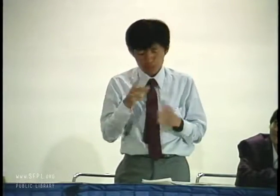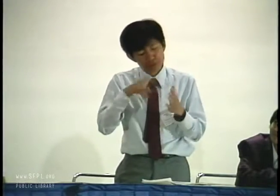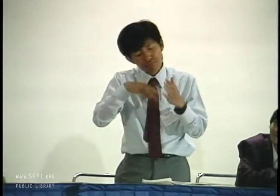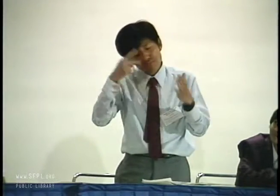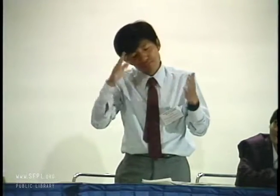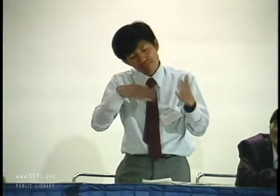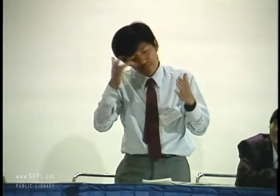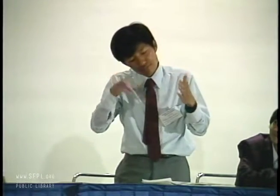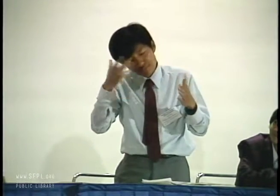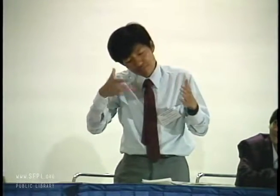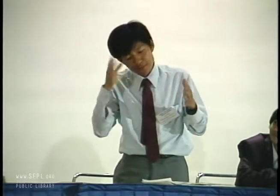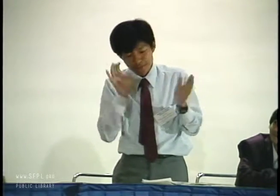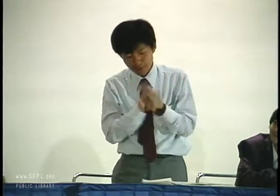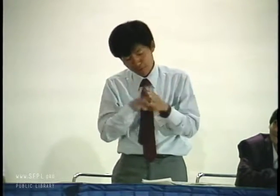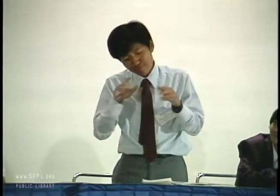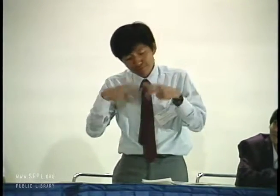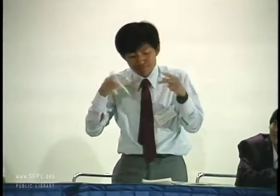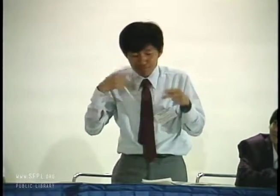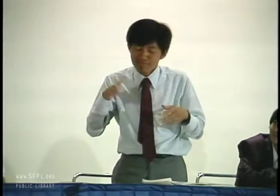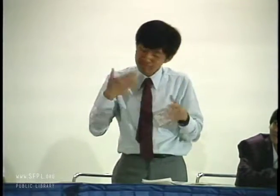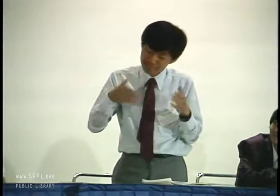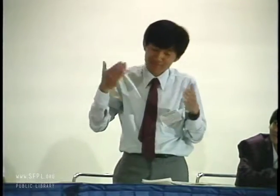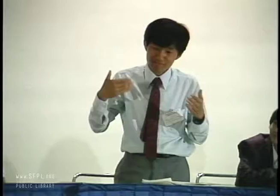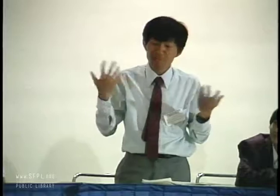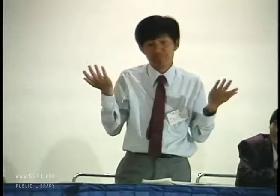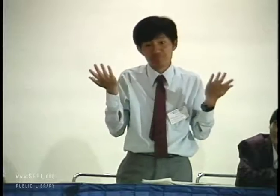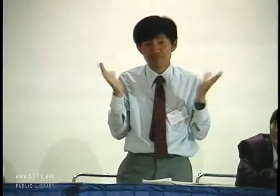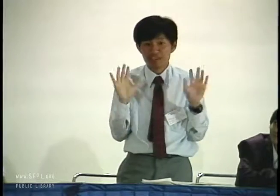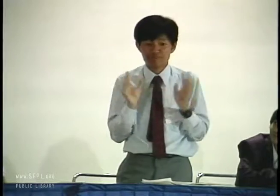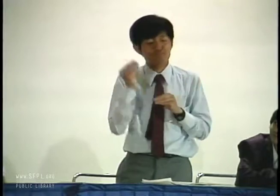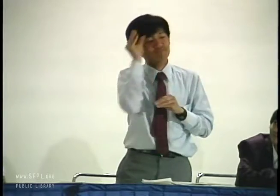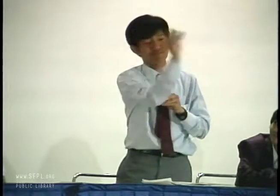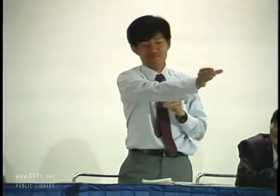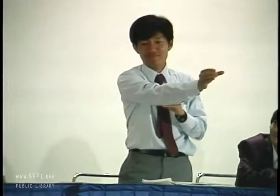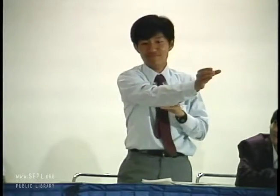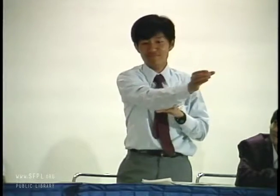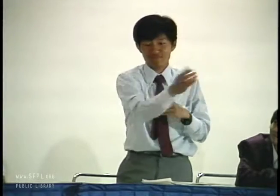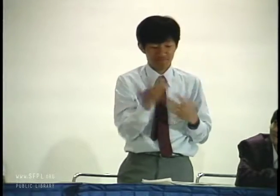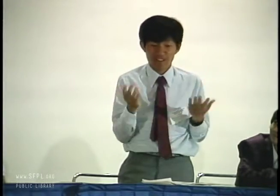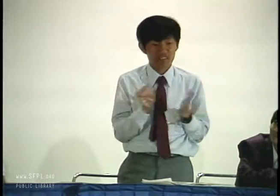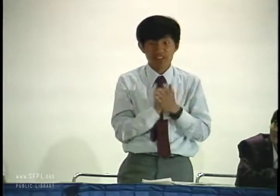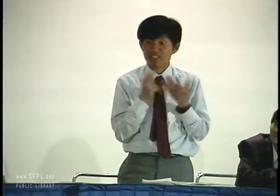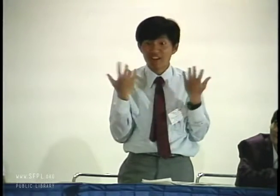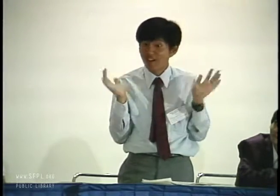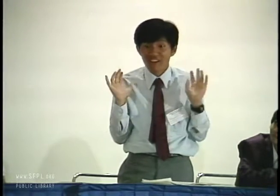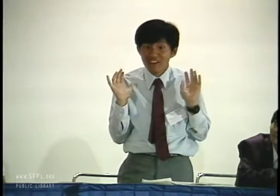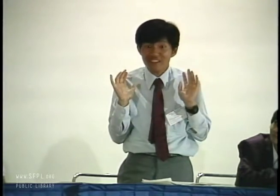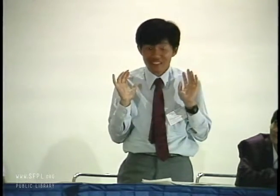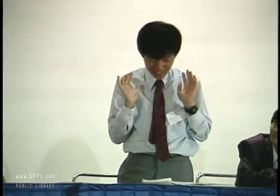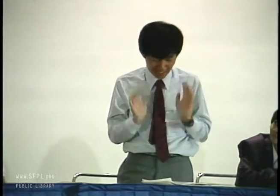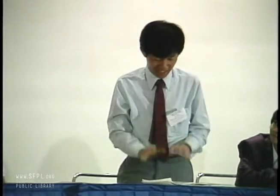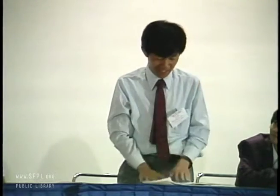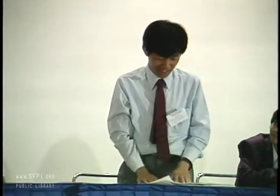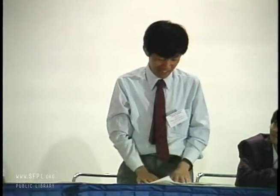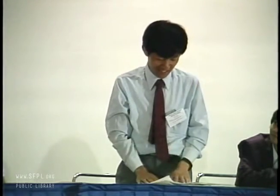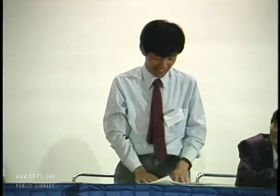didn't understand the sentences, but I would look through the pictures, and that was it. I put it back on the shelf, and that was it. That was the extent